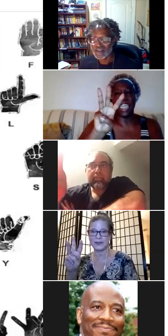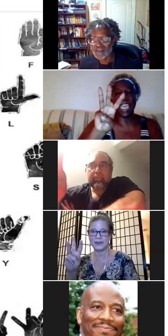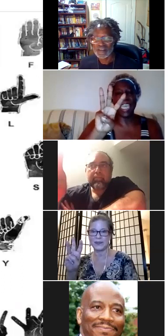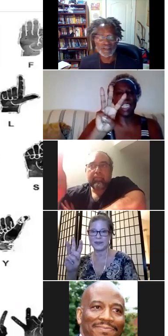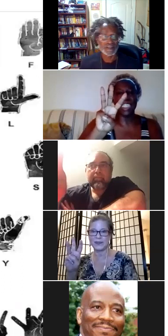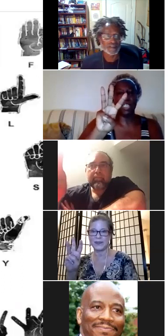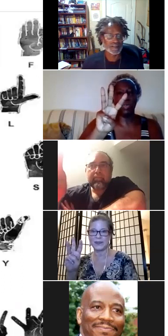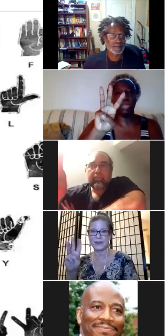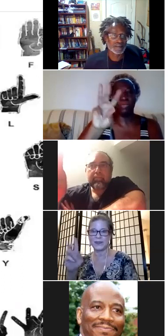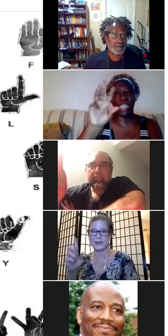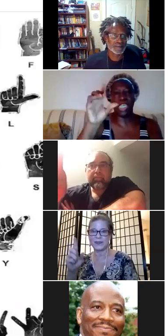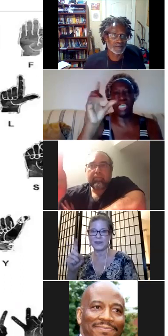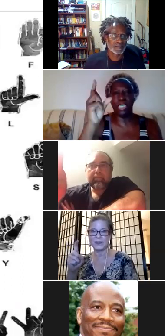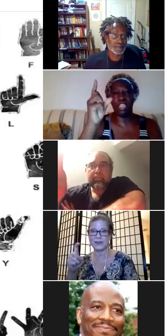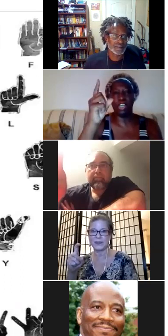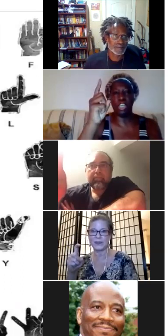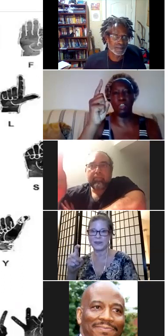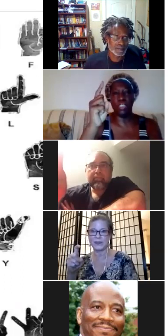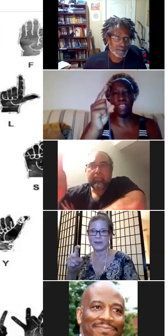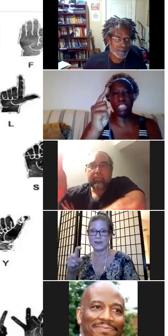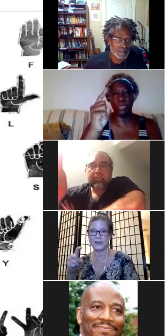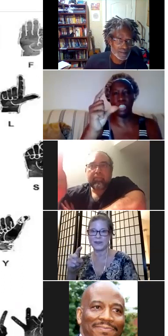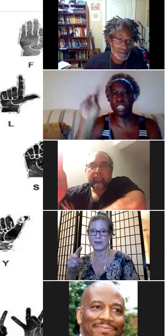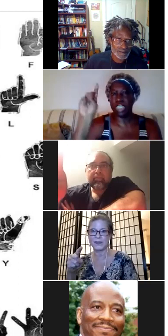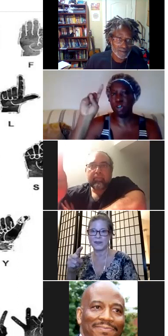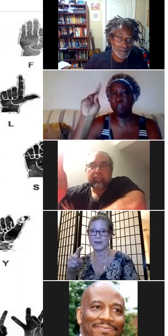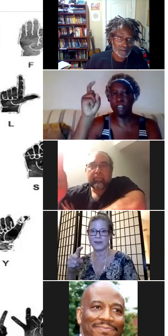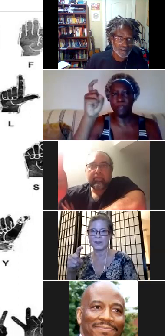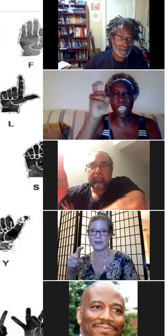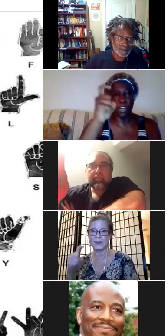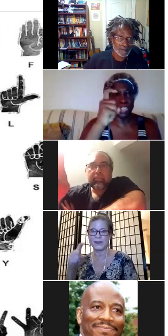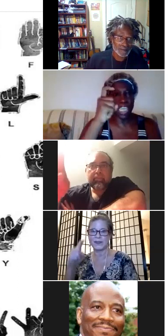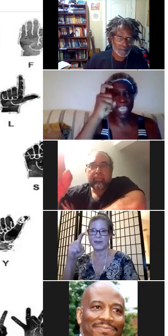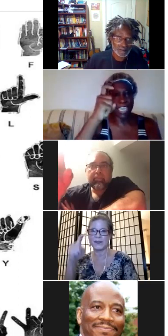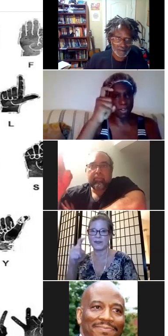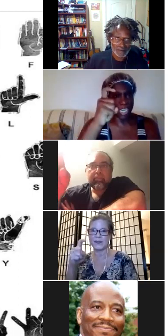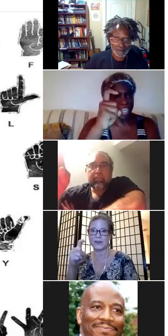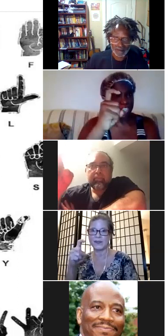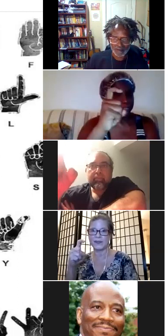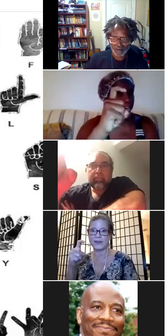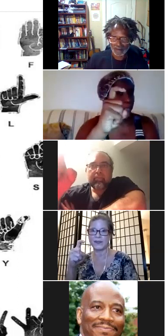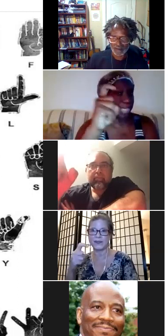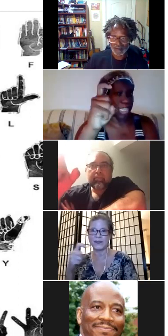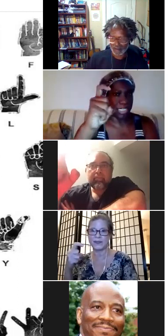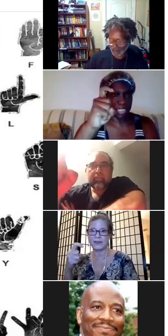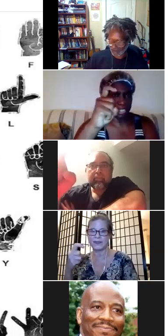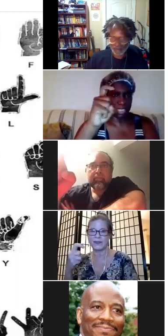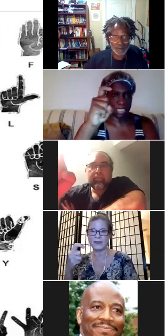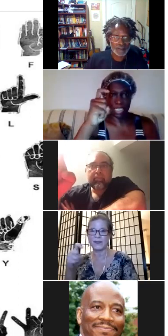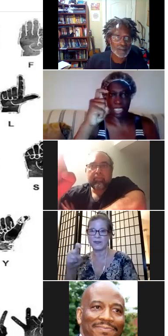And then X would be your closed fist with your thumb over your fingers and your index finger